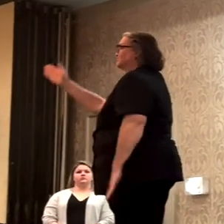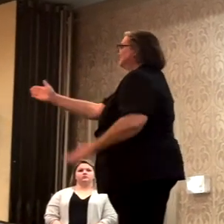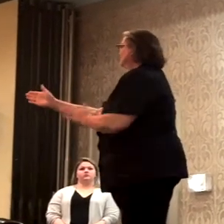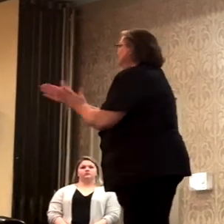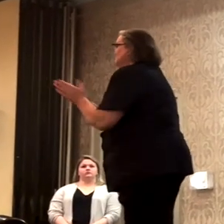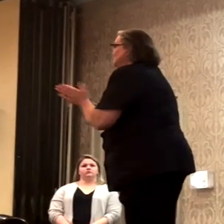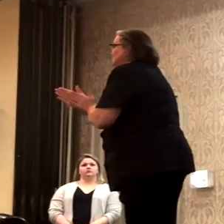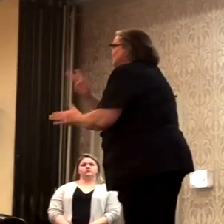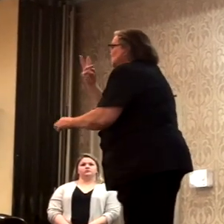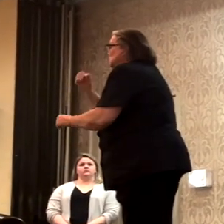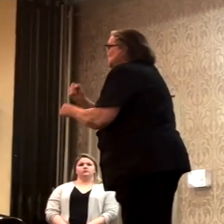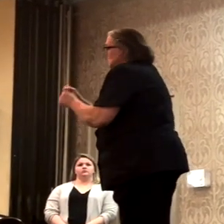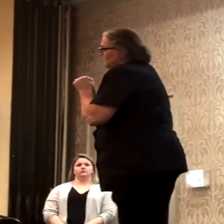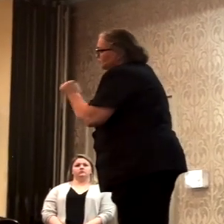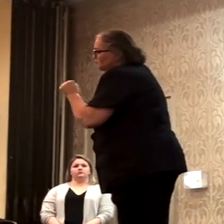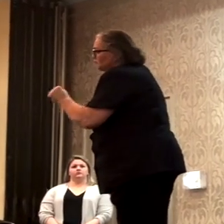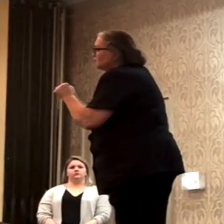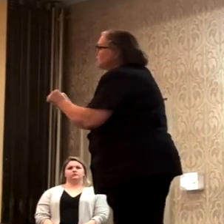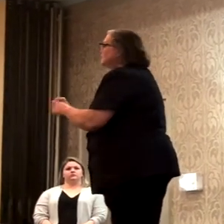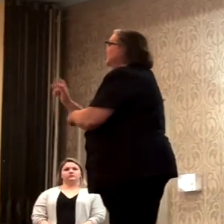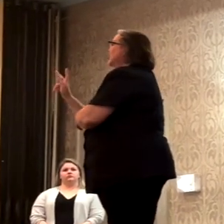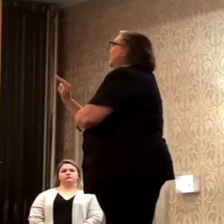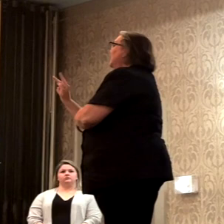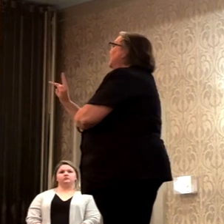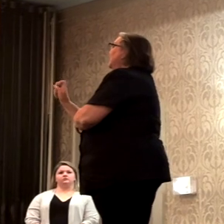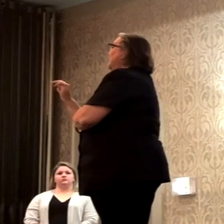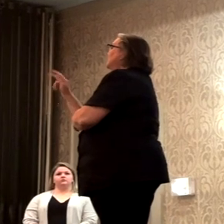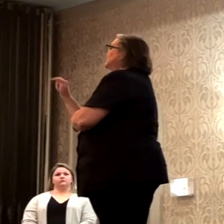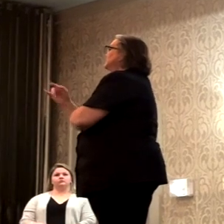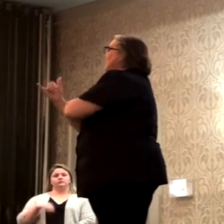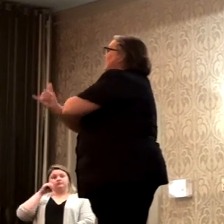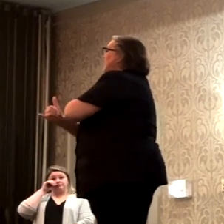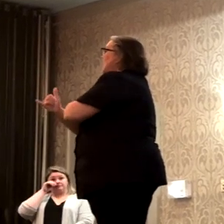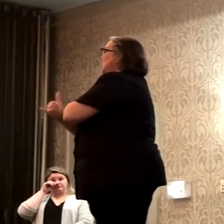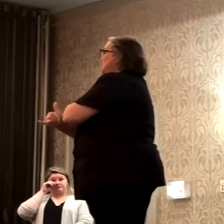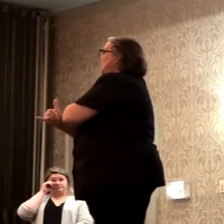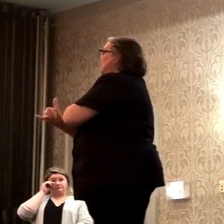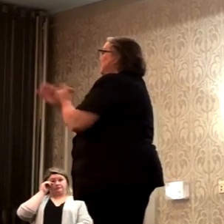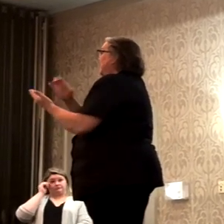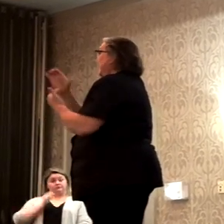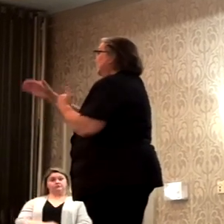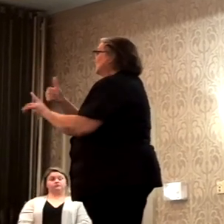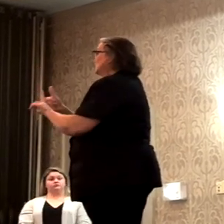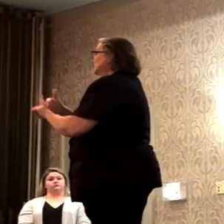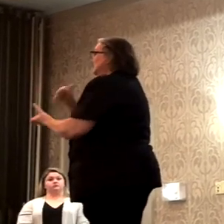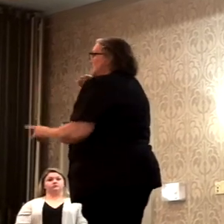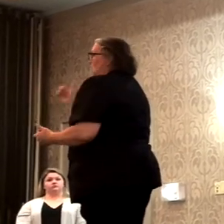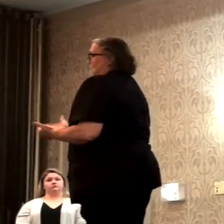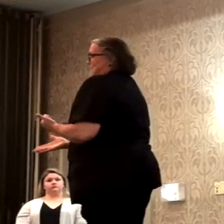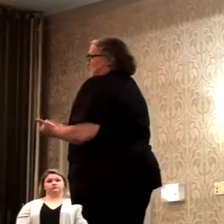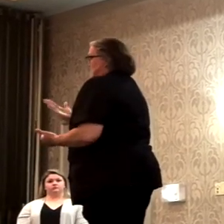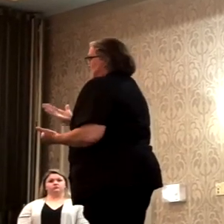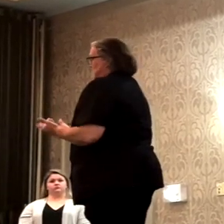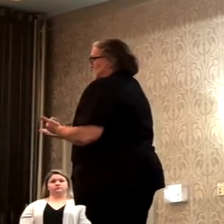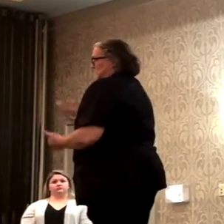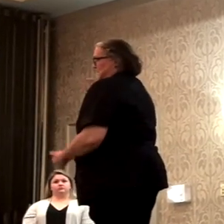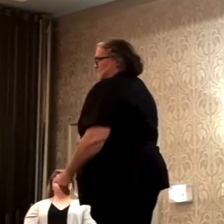had a 2-year stint in the Kent County Daily Criminal Calendar, which was not an easy